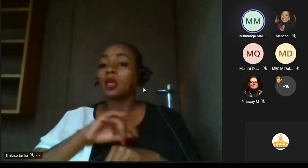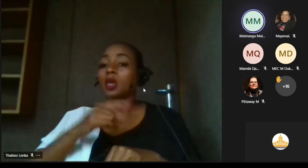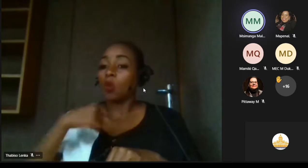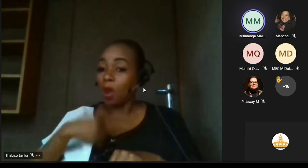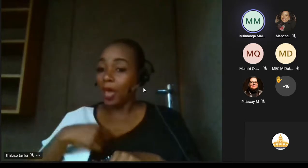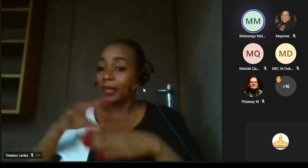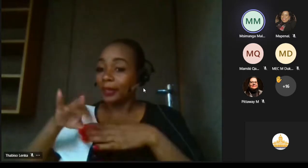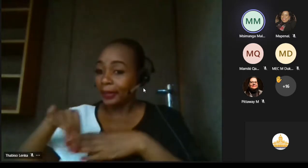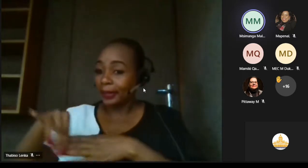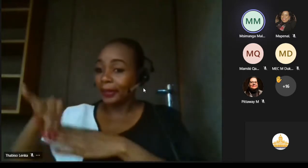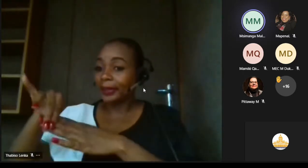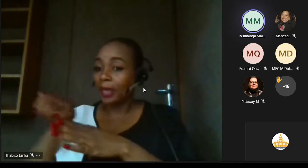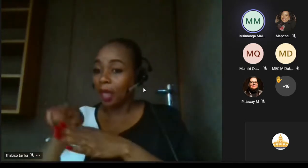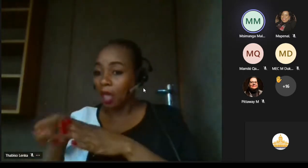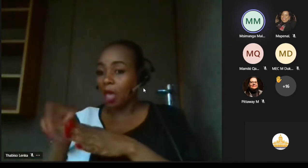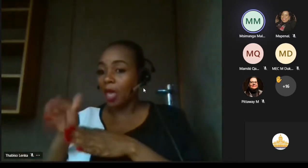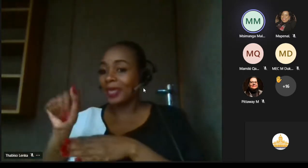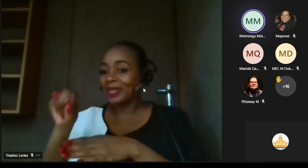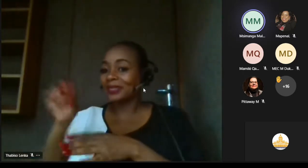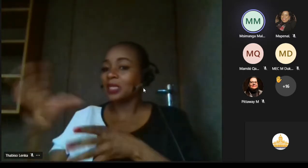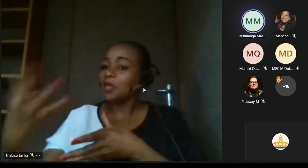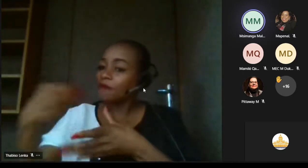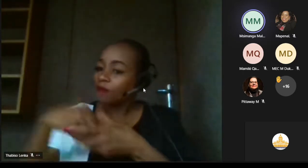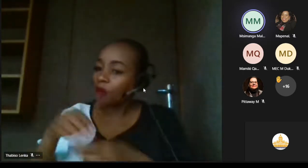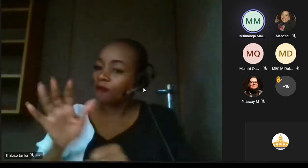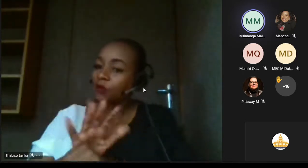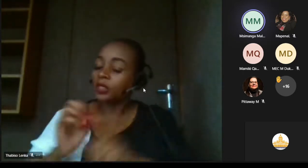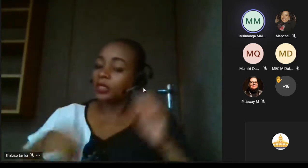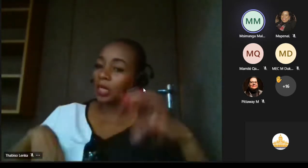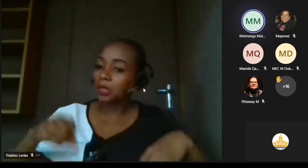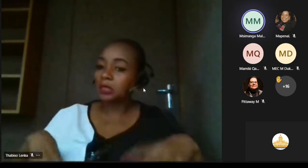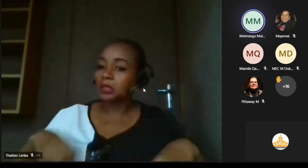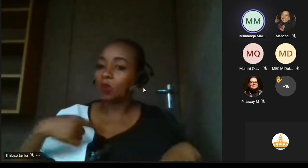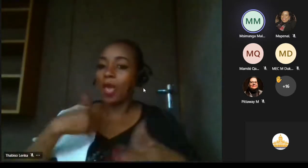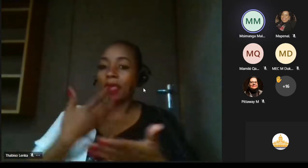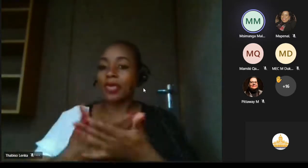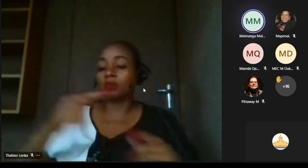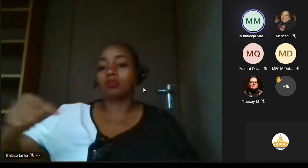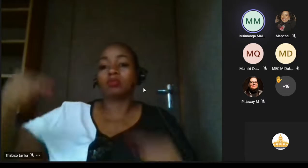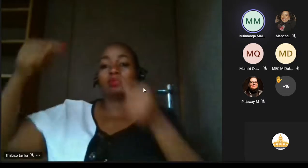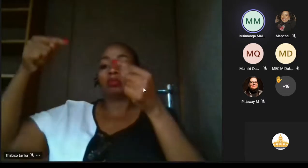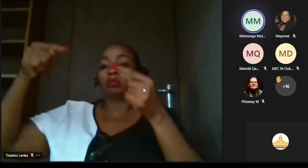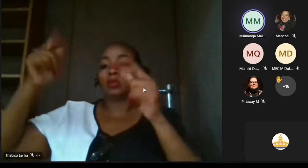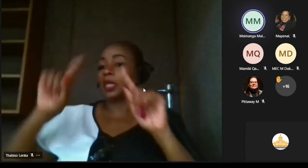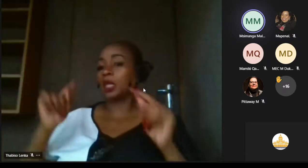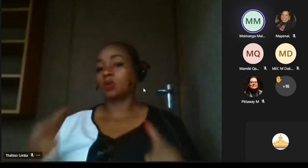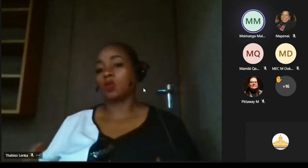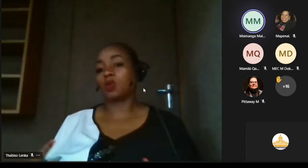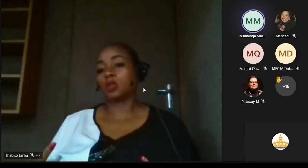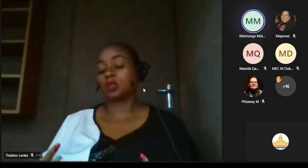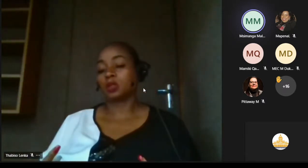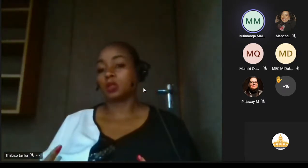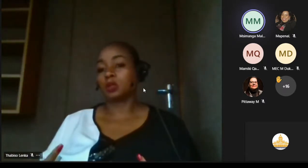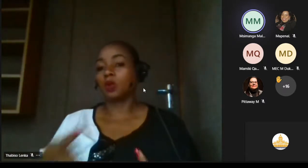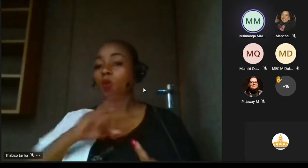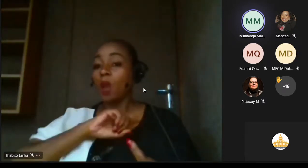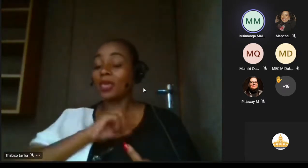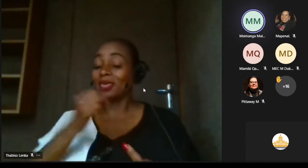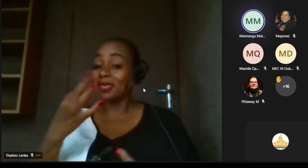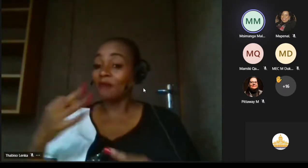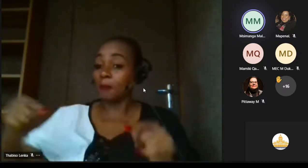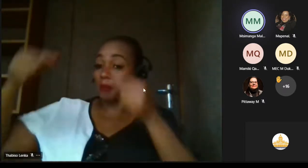ke boetapele be e le goreng bo compromise bo tshabang ho challenger bo tle le ka consequence management because ha o etsa jwalo